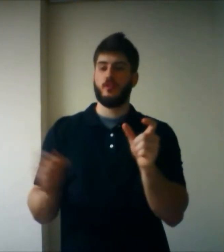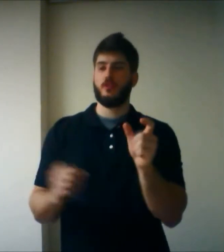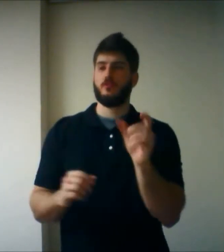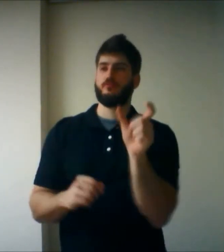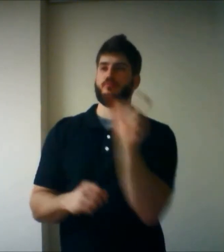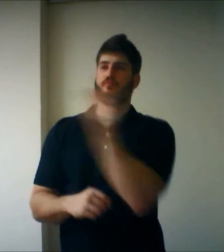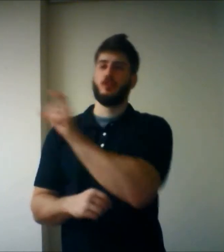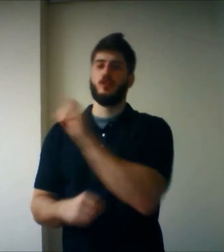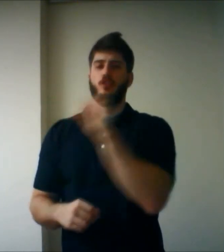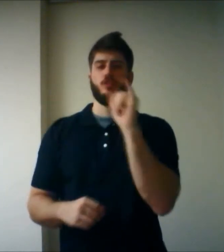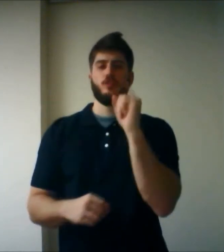else,